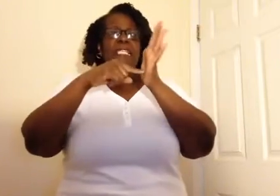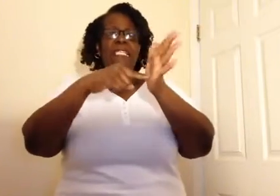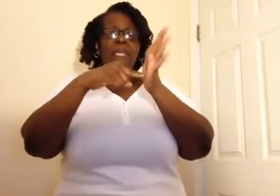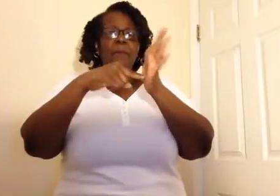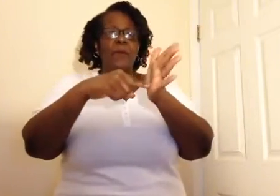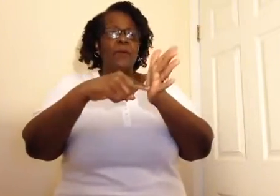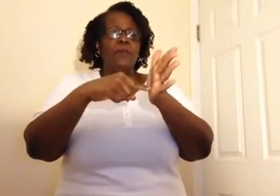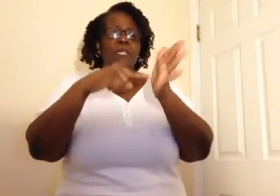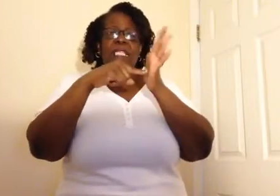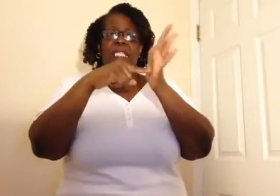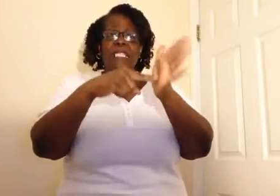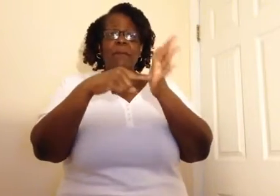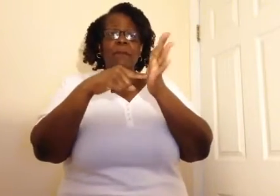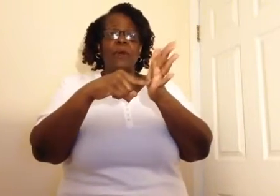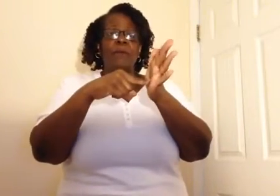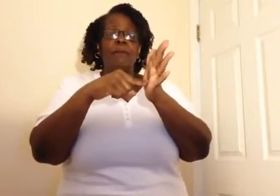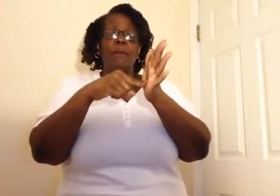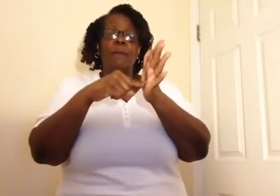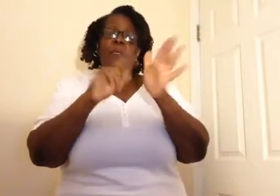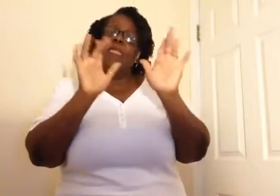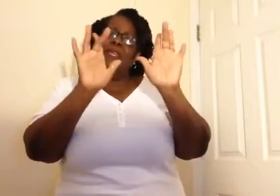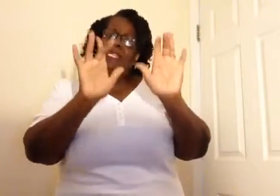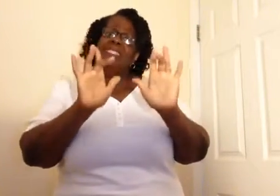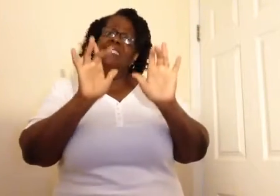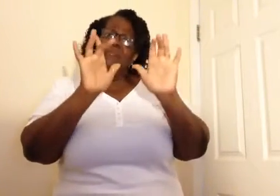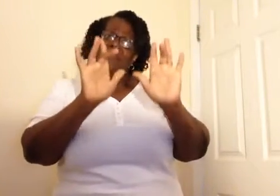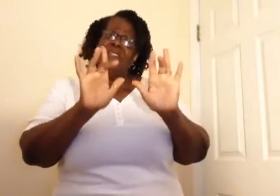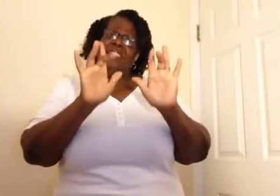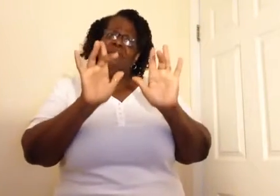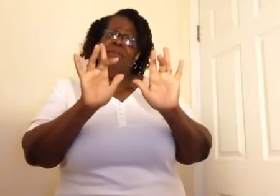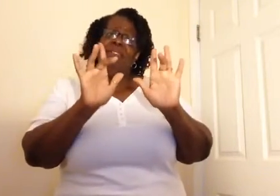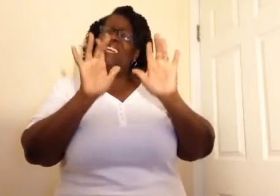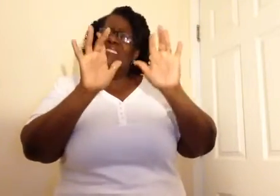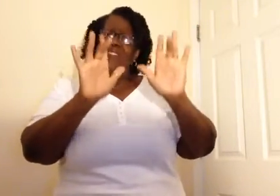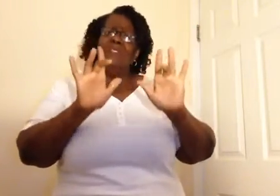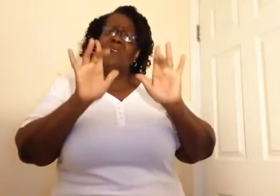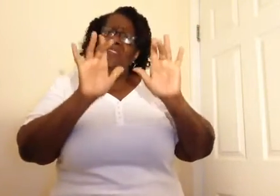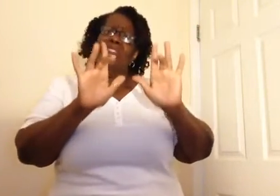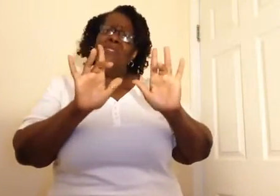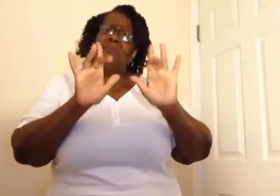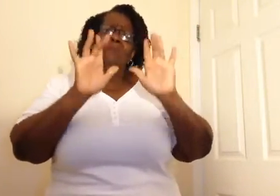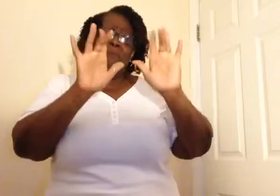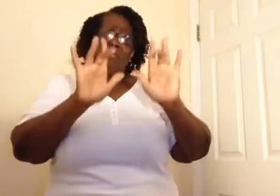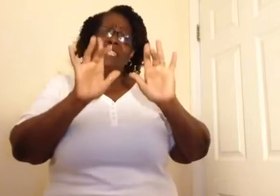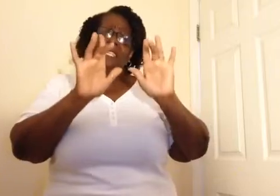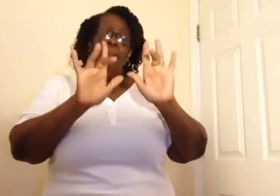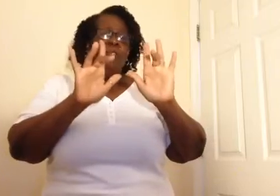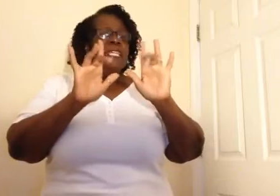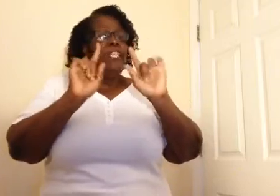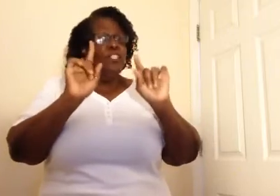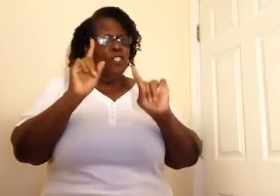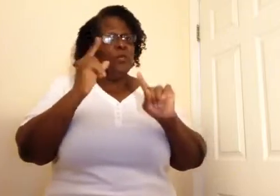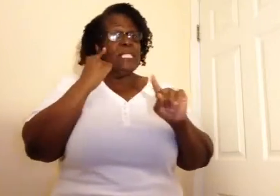Symbol. Symbol. Sympathy. Like, I feel sorry for you. Pity. And you notice